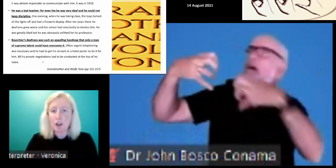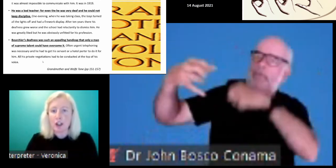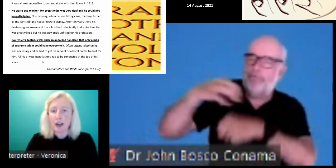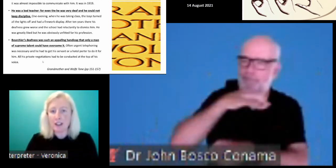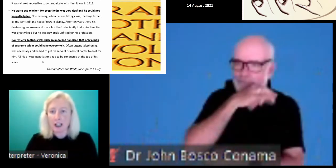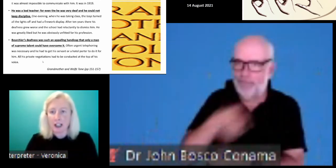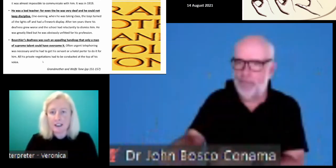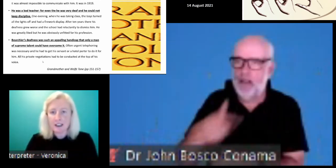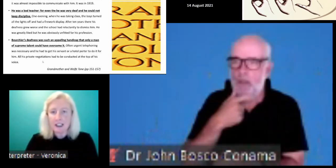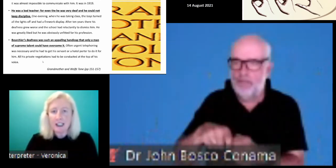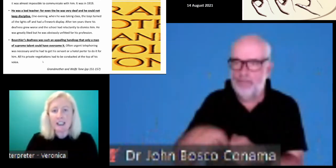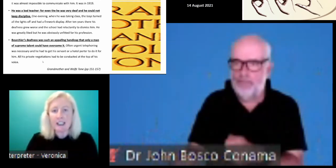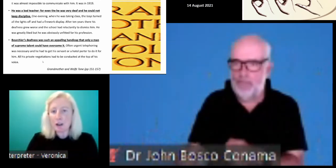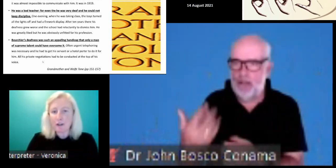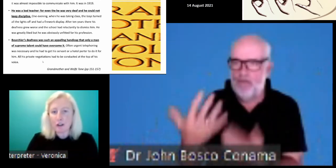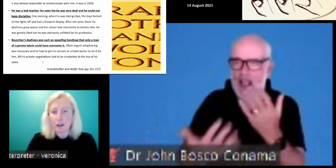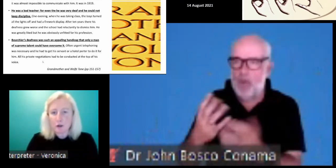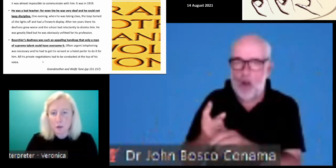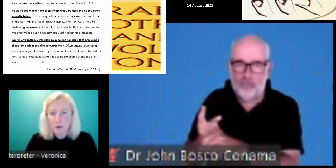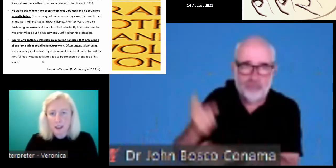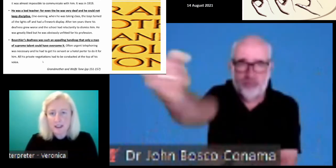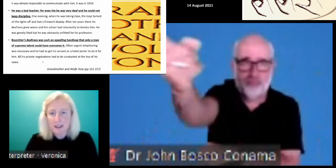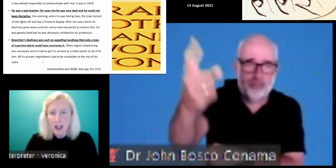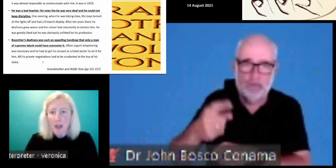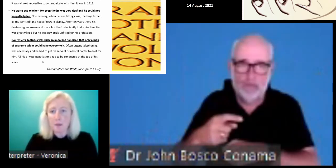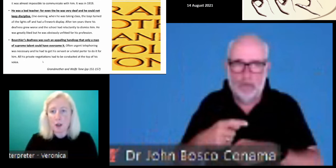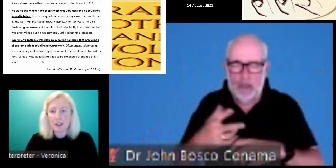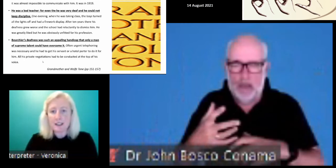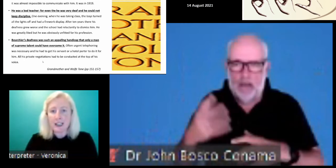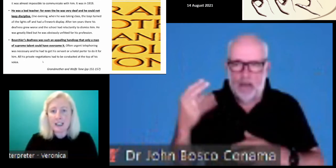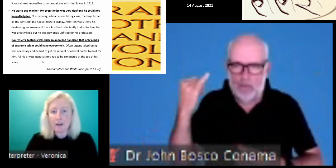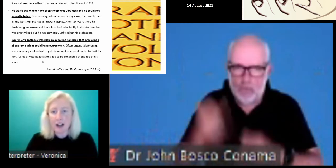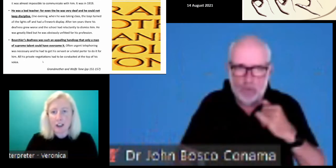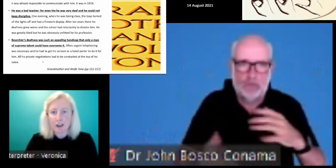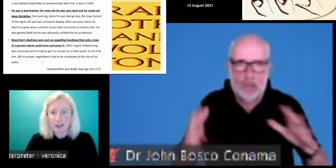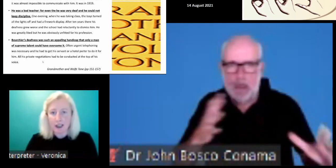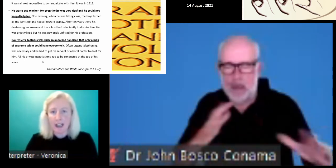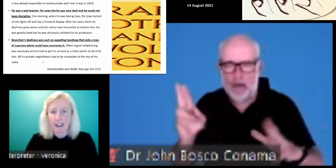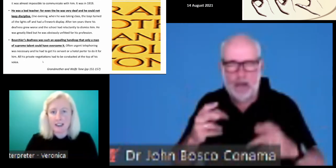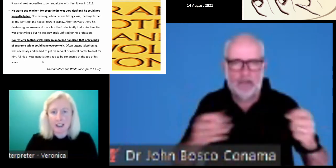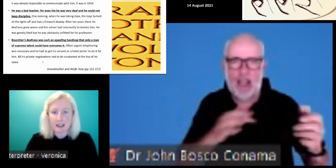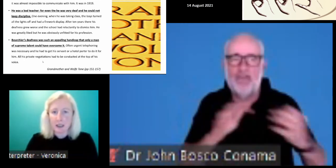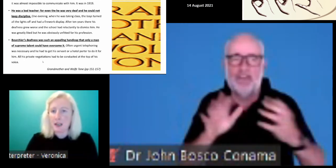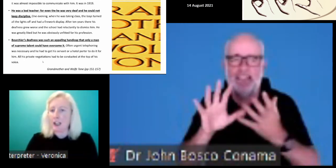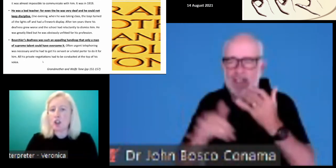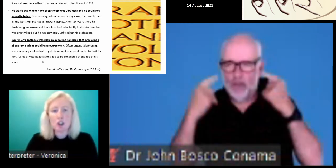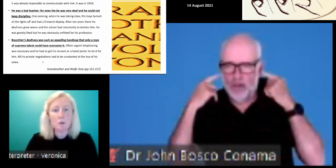turn off the lights. He couldn't figure out what it was. The boys lit a fire and escaped and just was